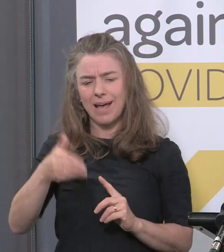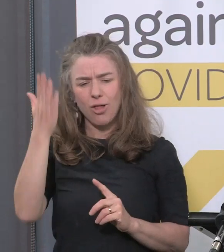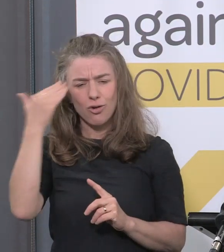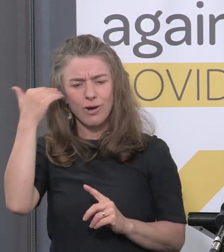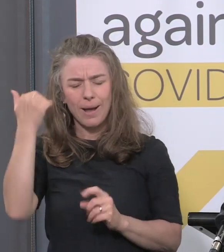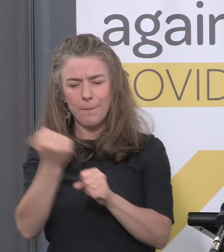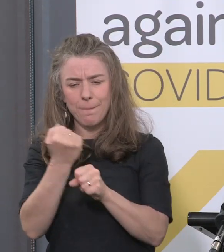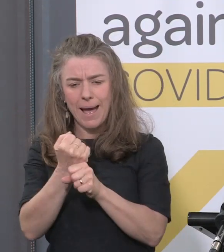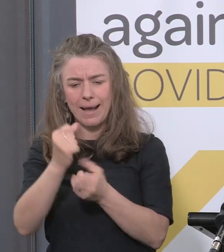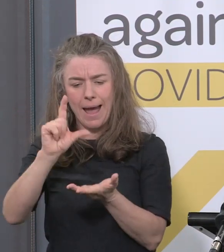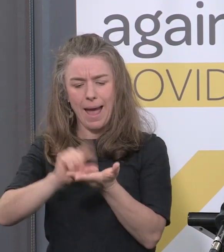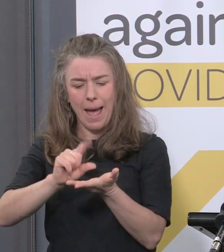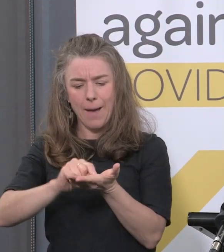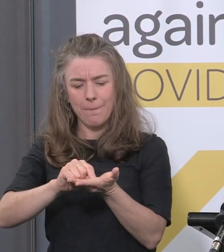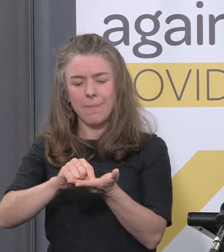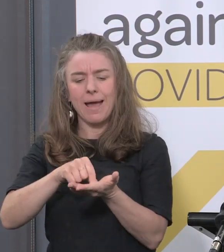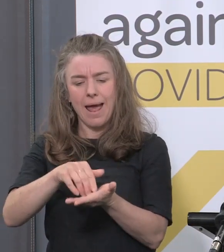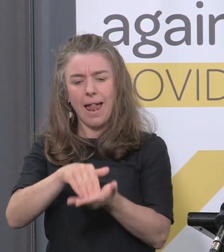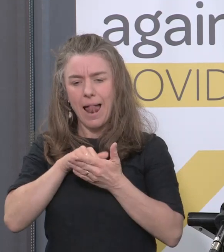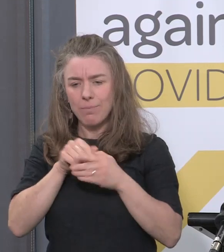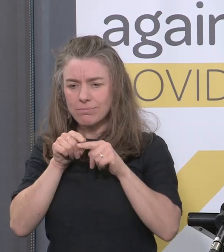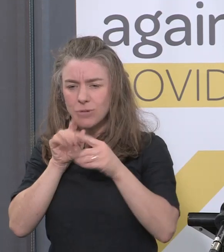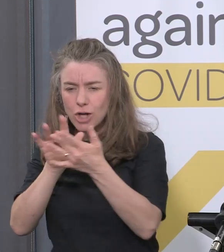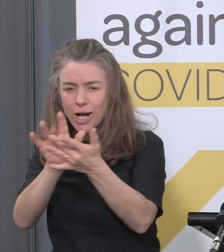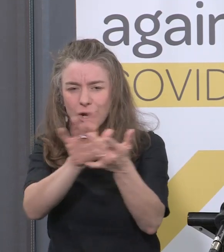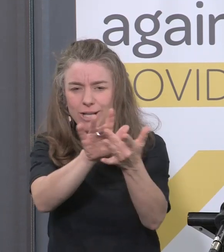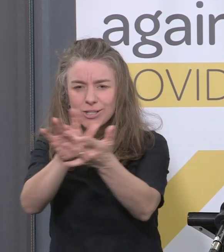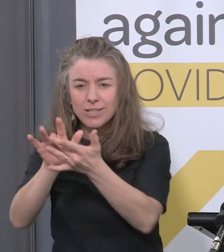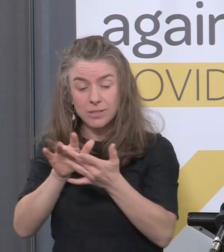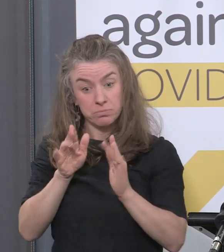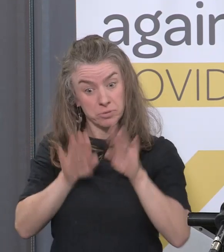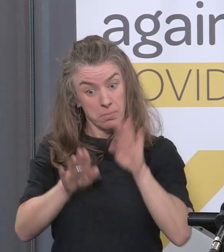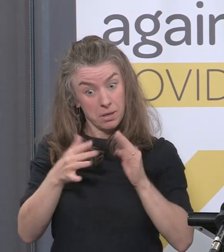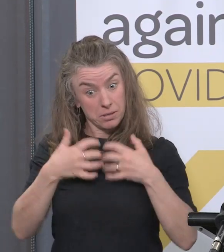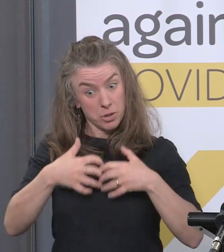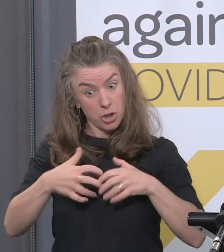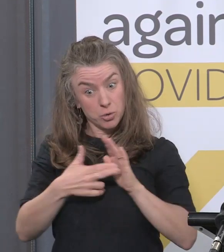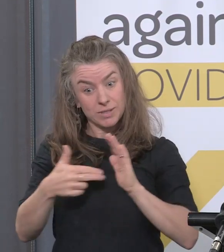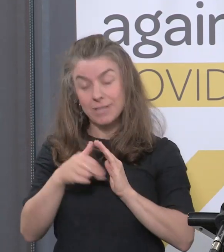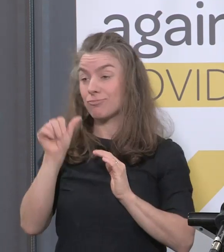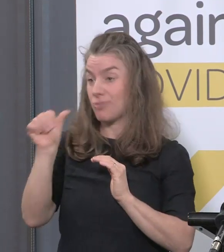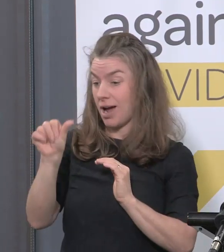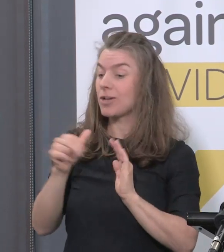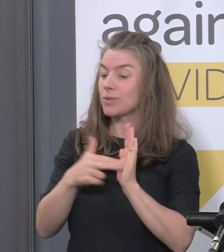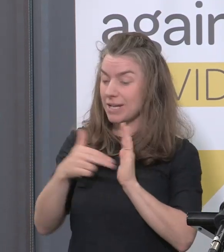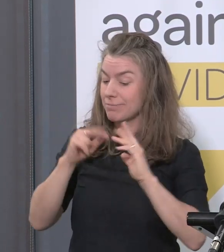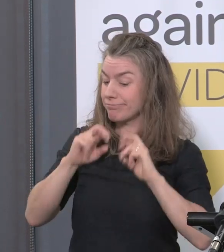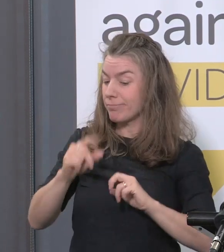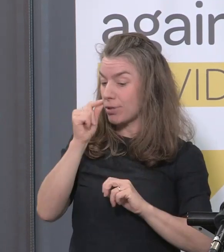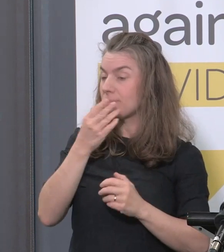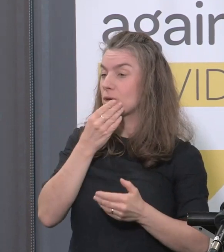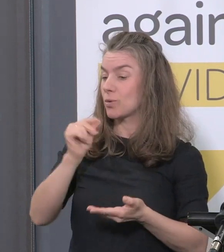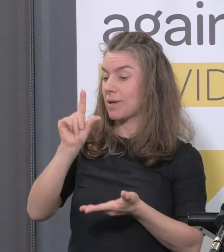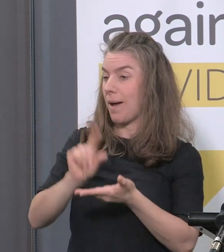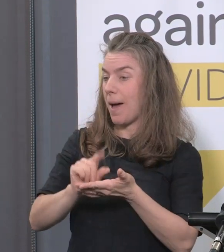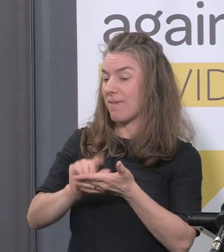app where they can track cases. Any chances we're looking at similar technology here? We are, and what I can say is we've